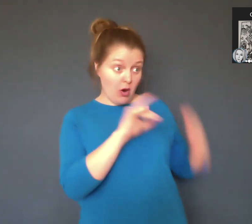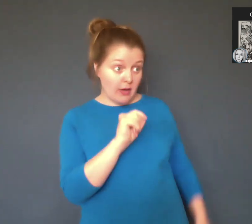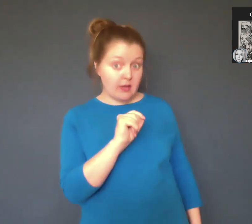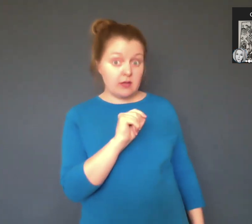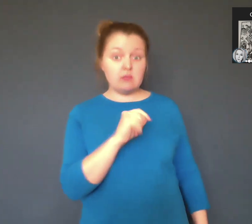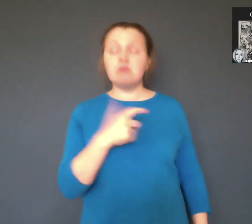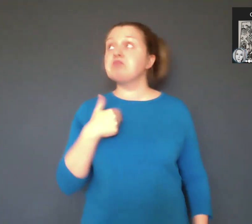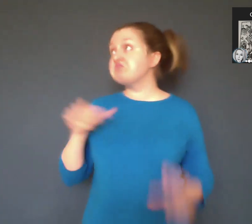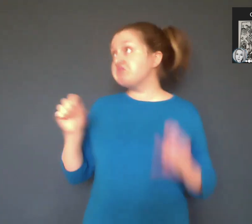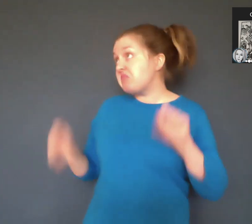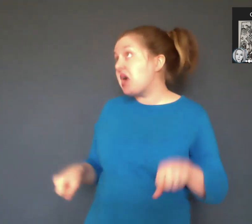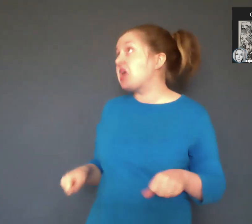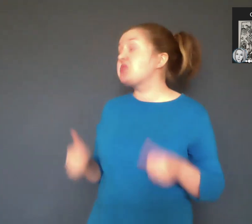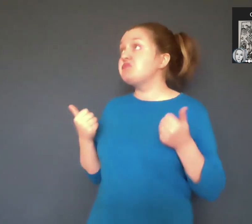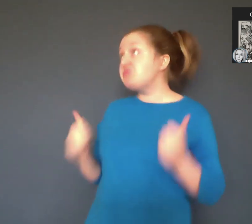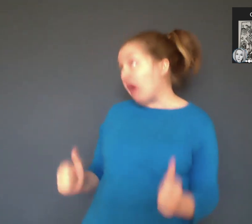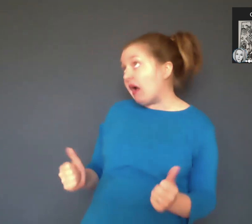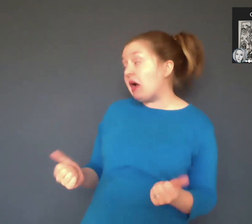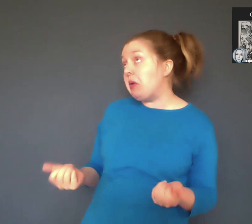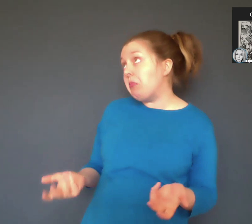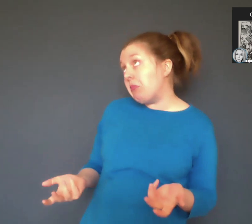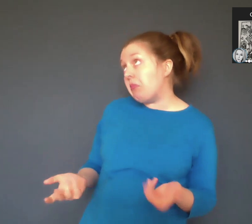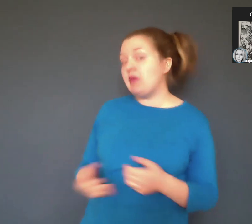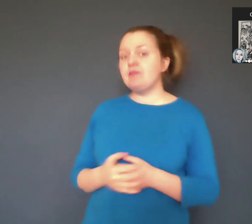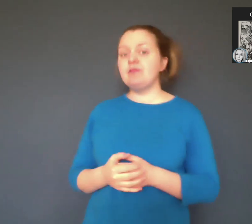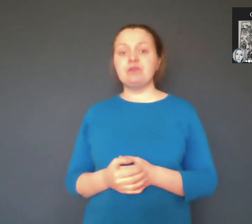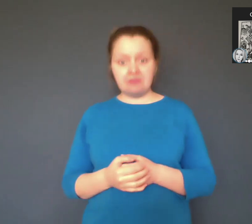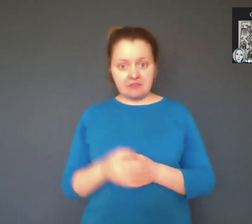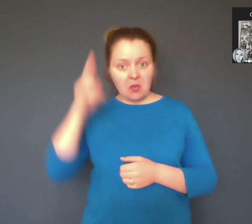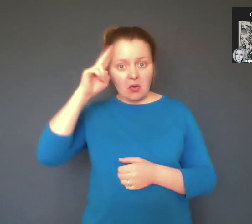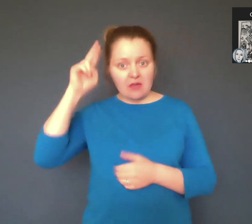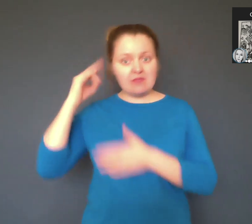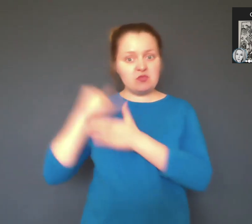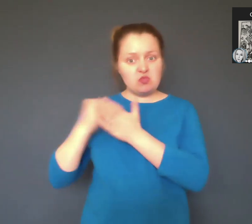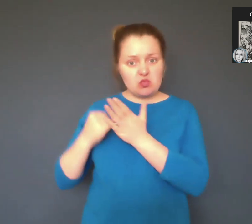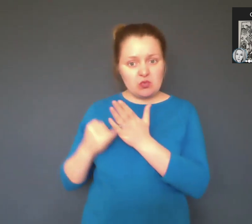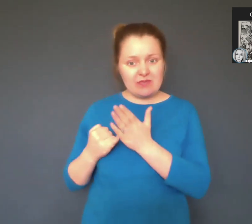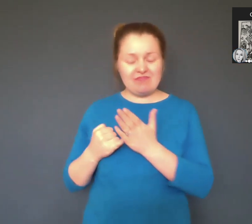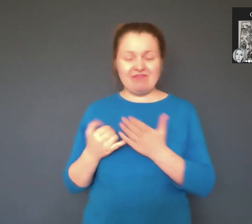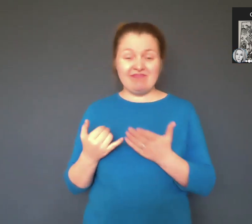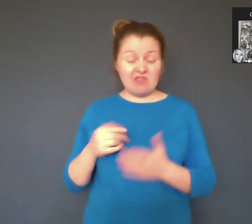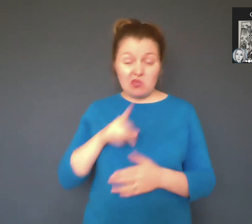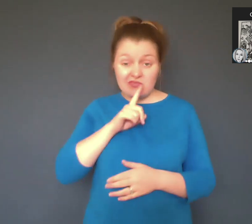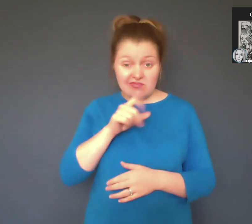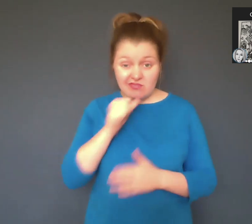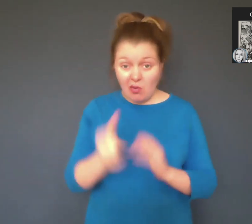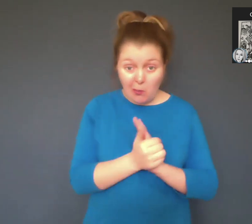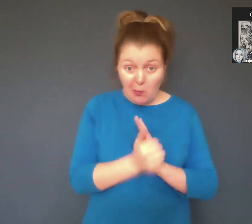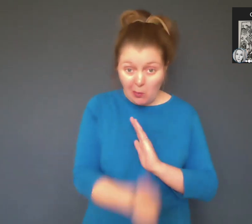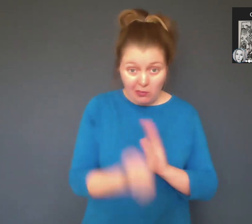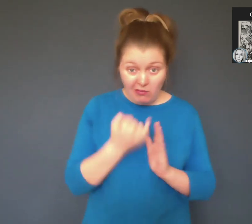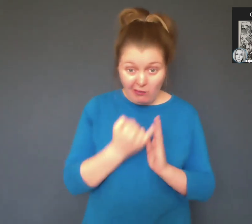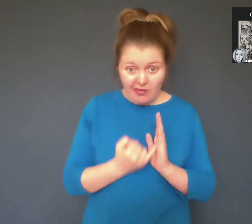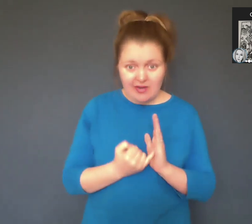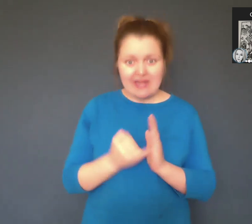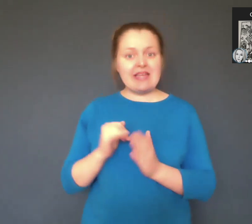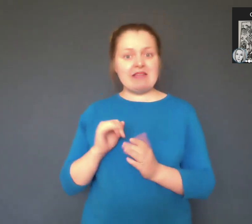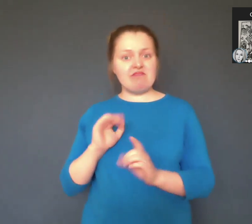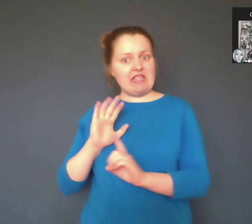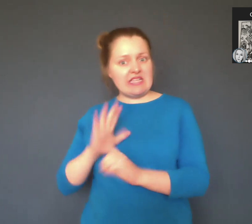and though he wasn't much of an artist, his hand seemed to remember more than his brain had, because after a half hour he had drawn the house in